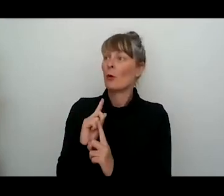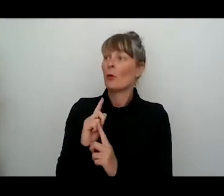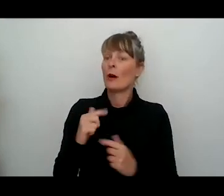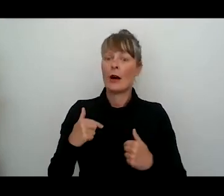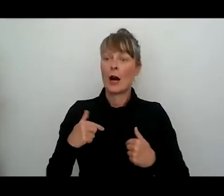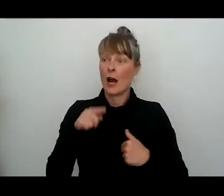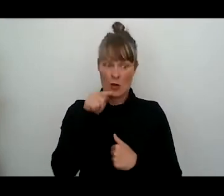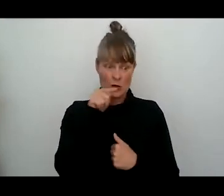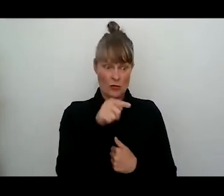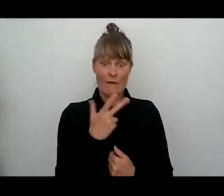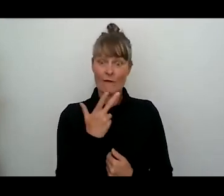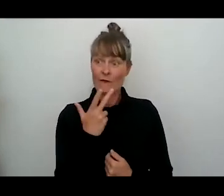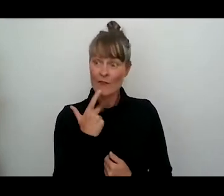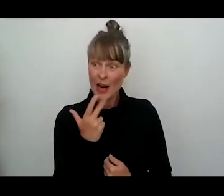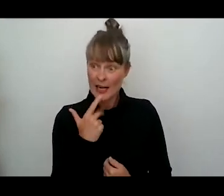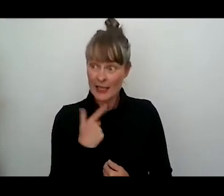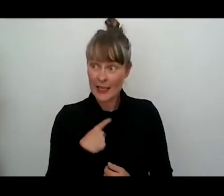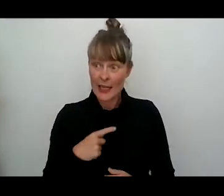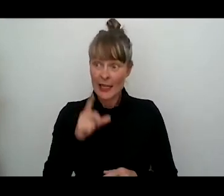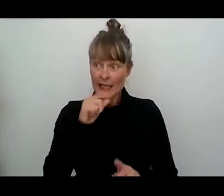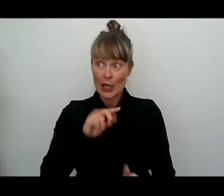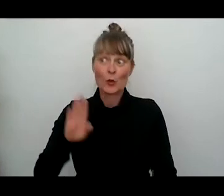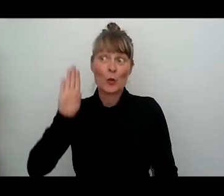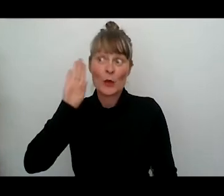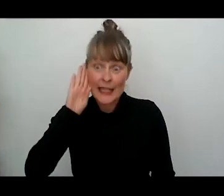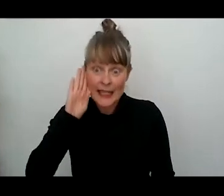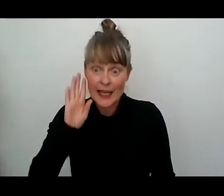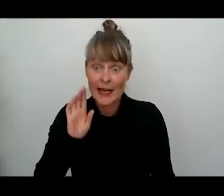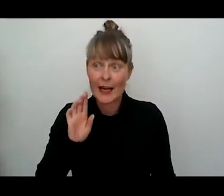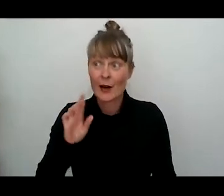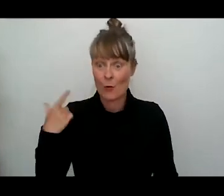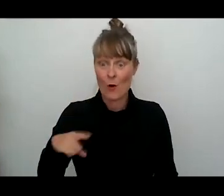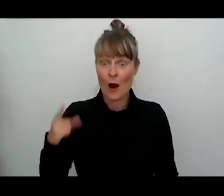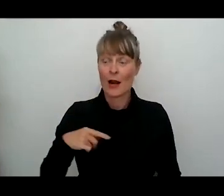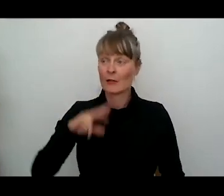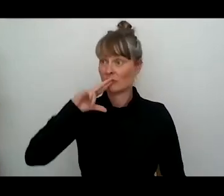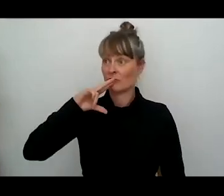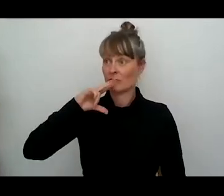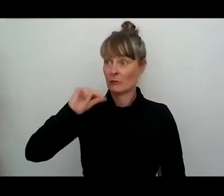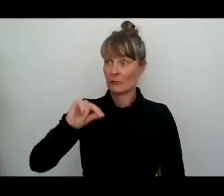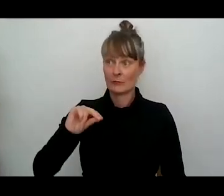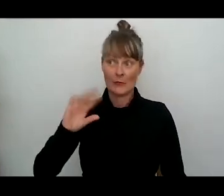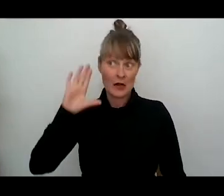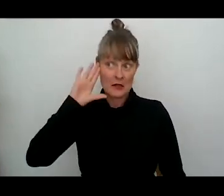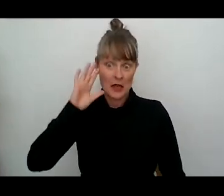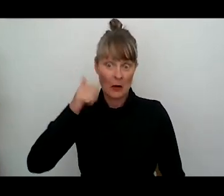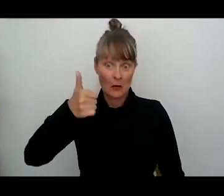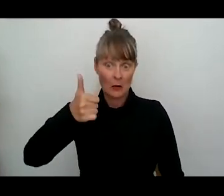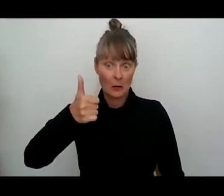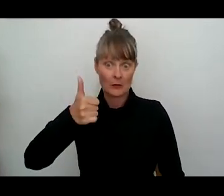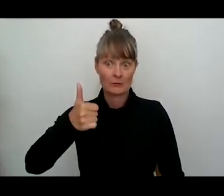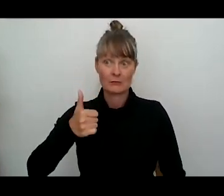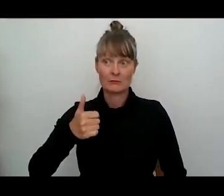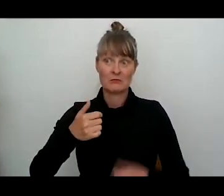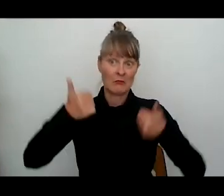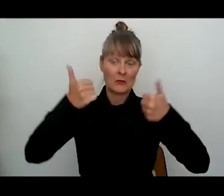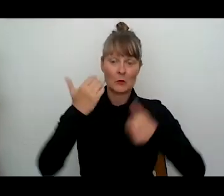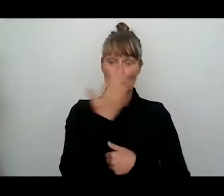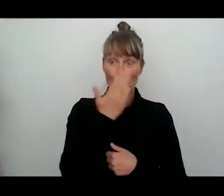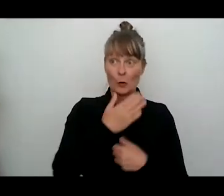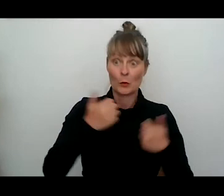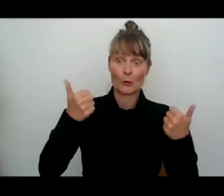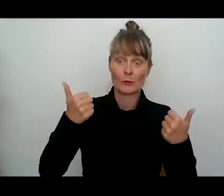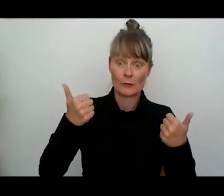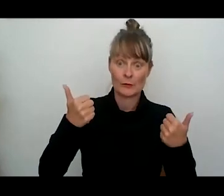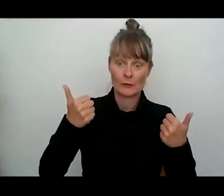faking because I wasn't hearing and my speech seemed to be fairly normal, doing okay at school. And we did